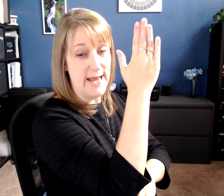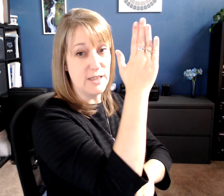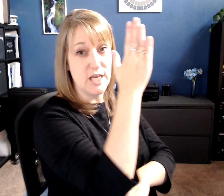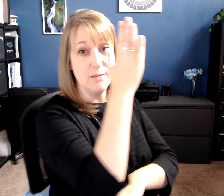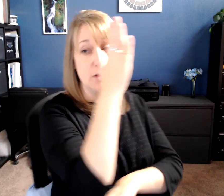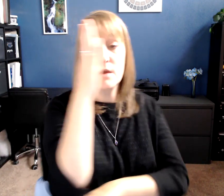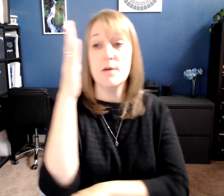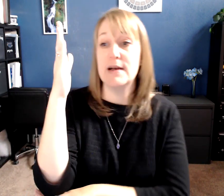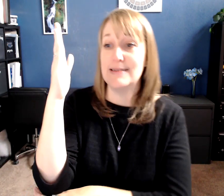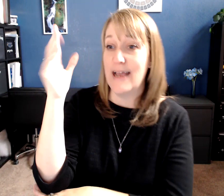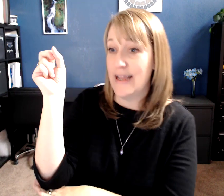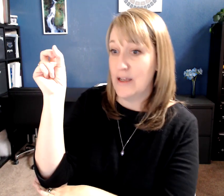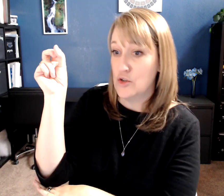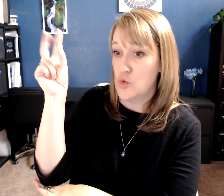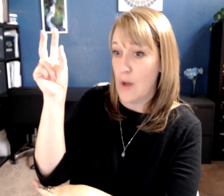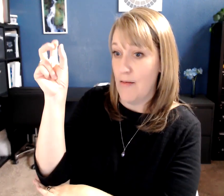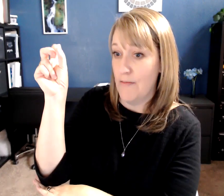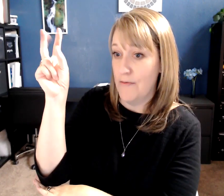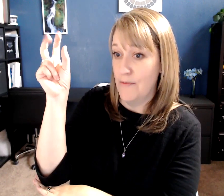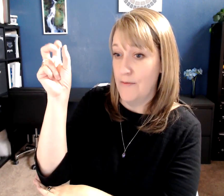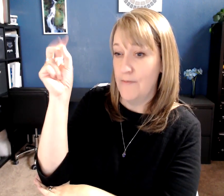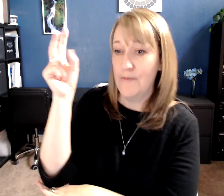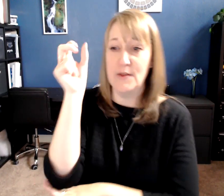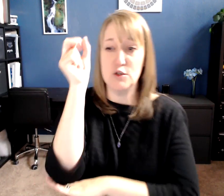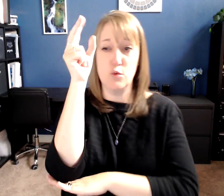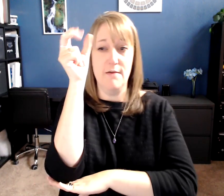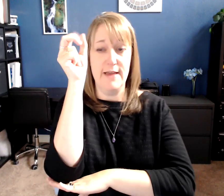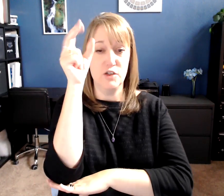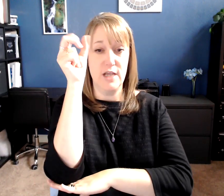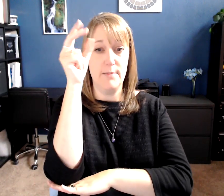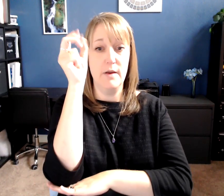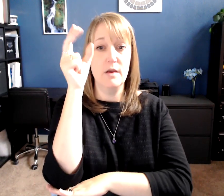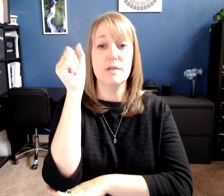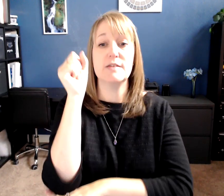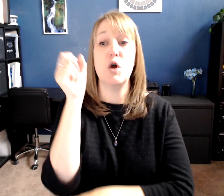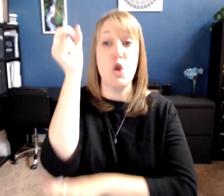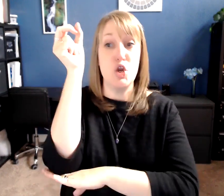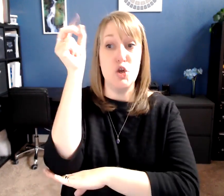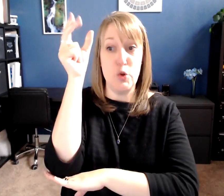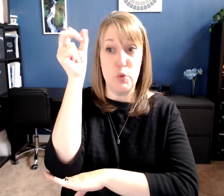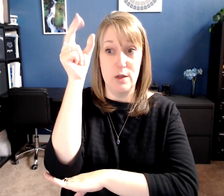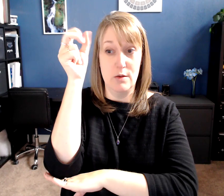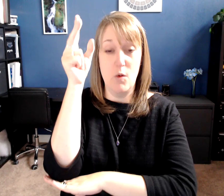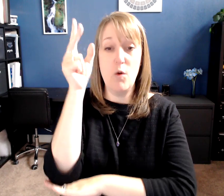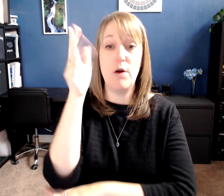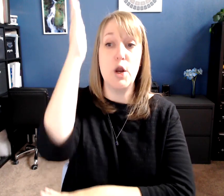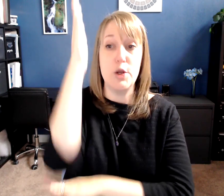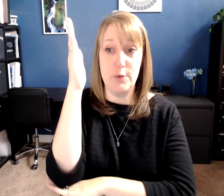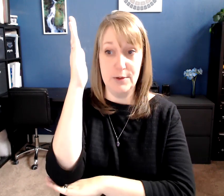hand shape, but signing 12, the 12 hand shape. So noon or noon.